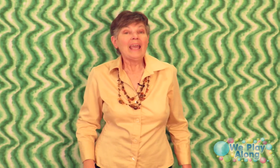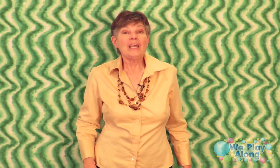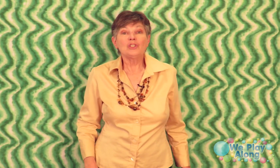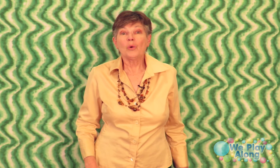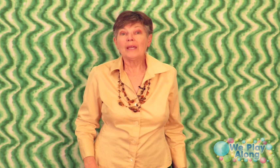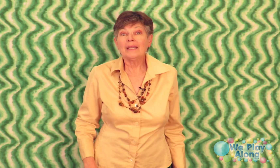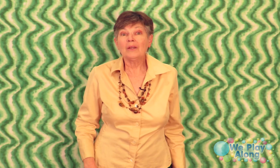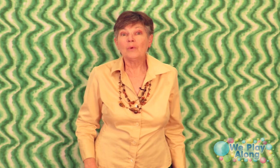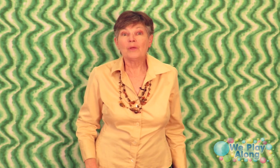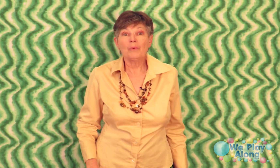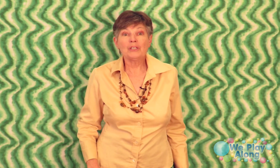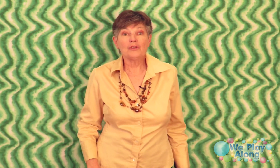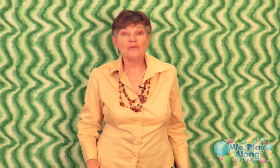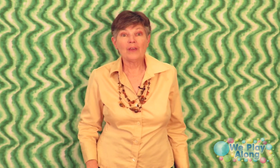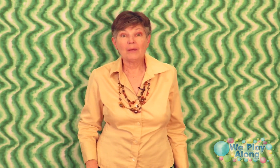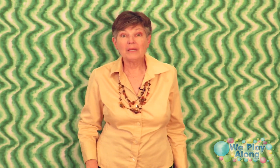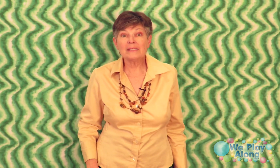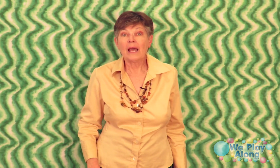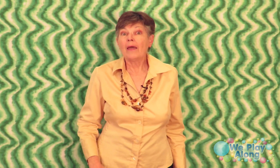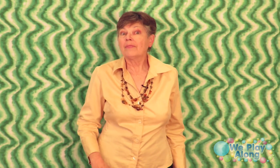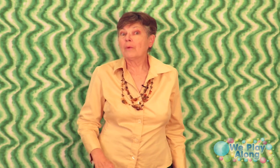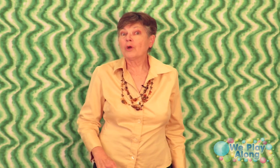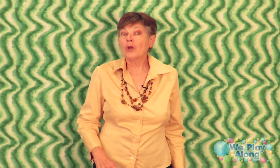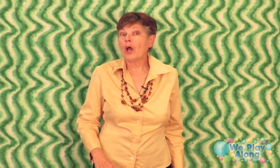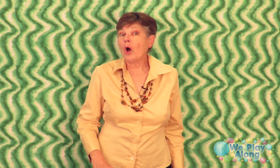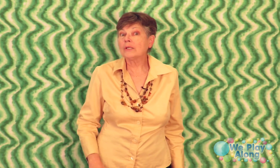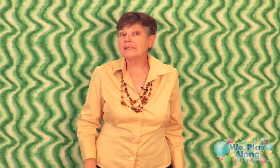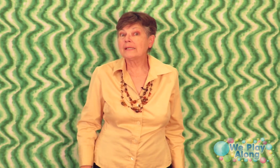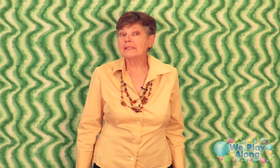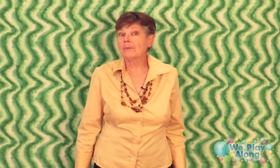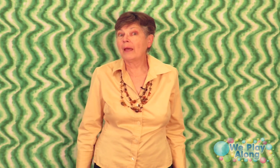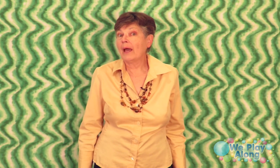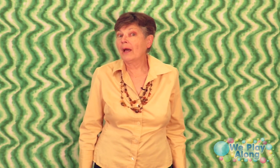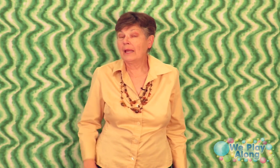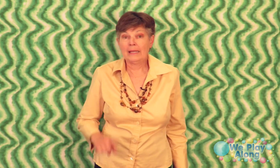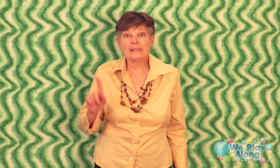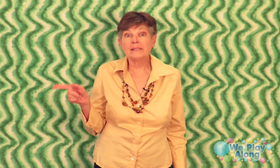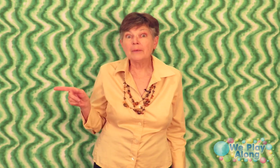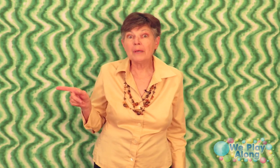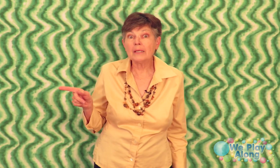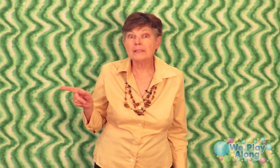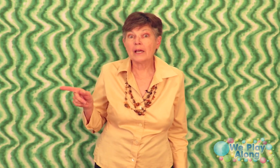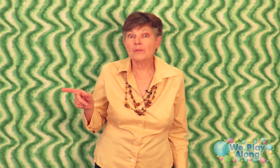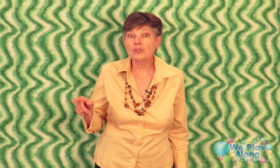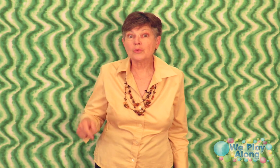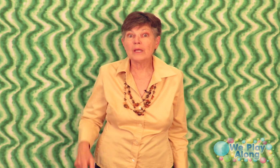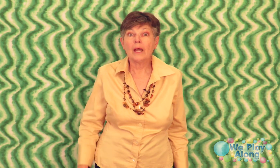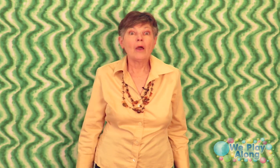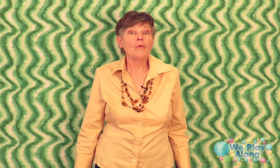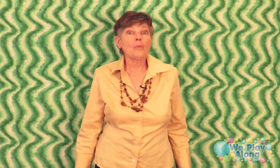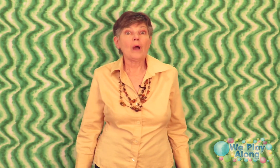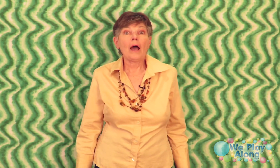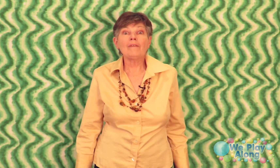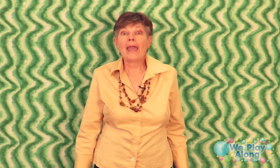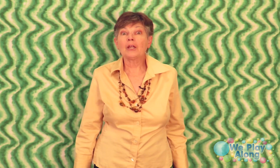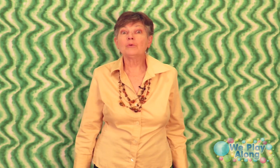He joined in with a bunch of families. They were going to all see an exhibit down the street of animals